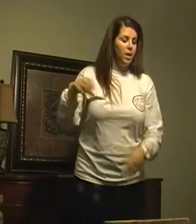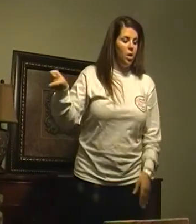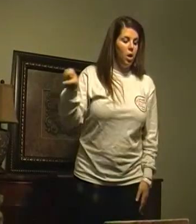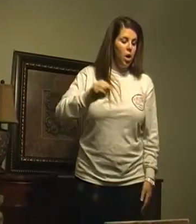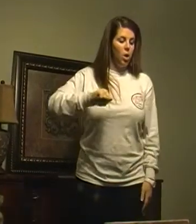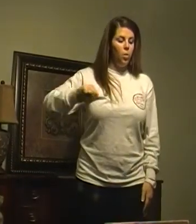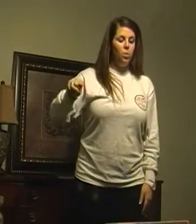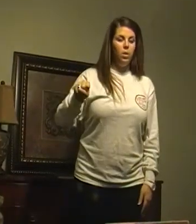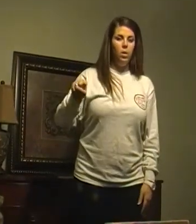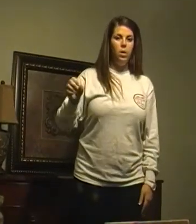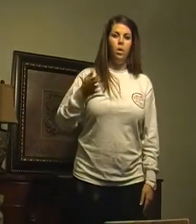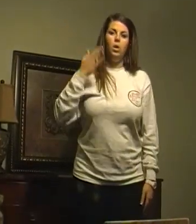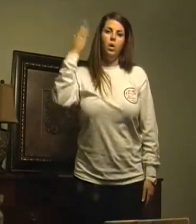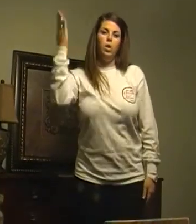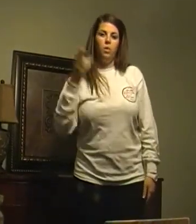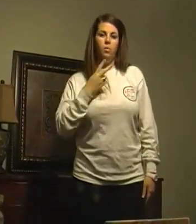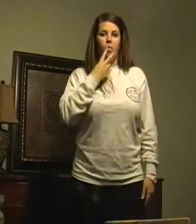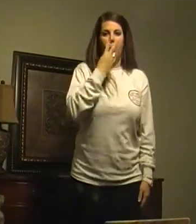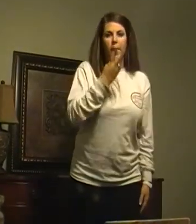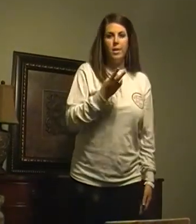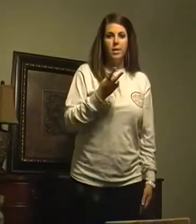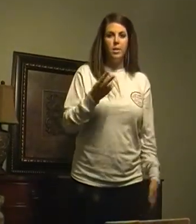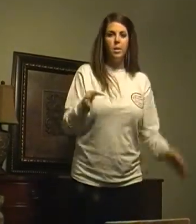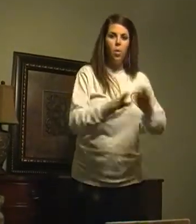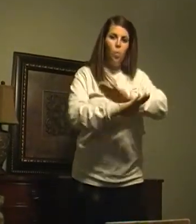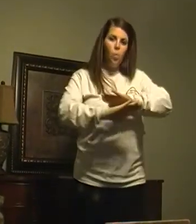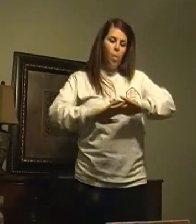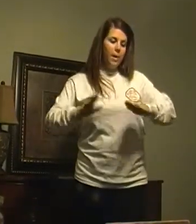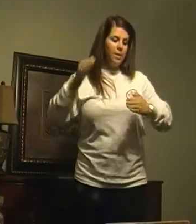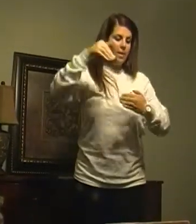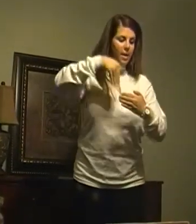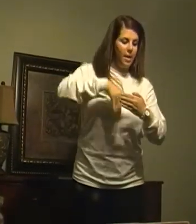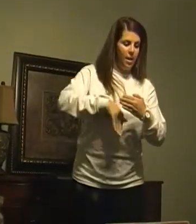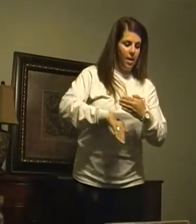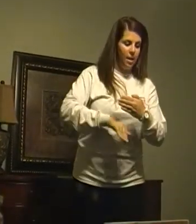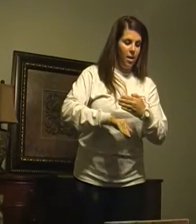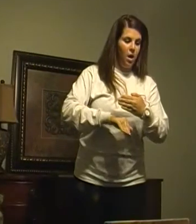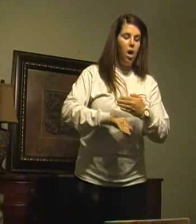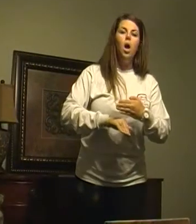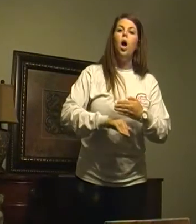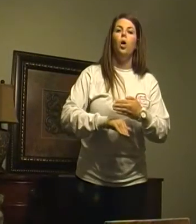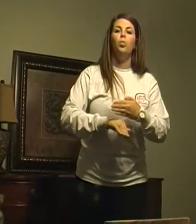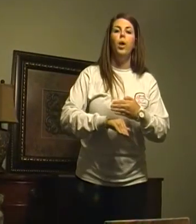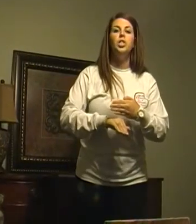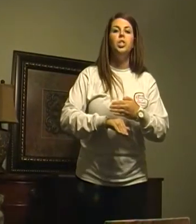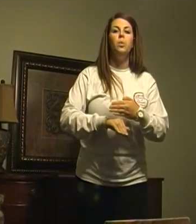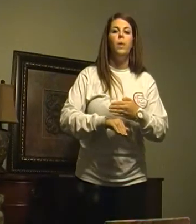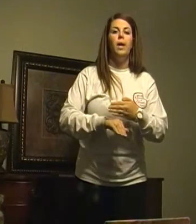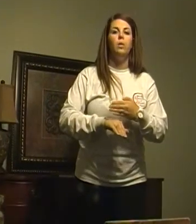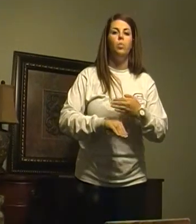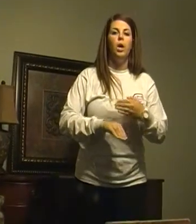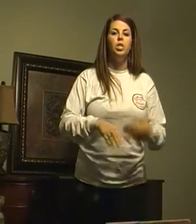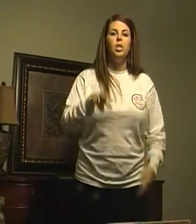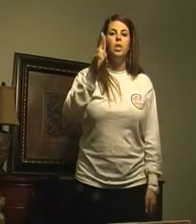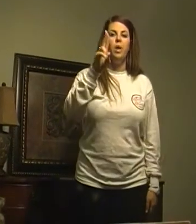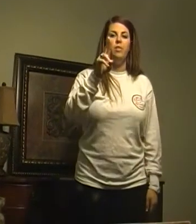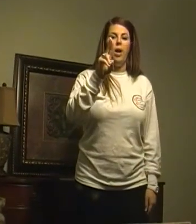again. No, your voice wasn't in a rushing wind. Rushing, you have your